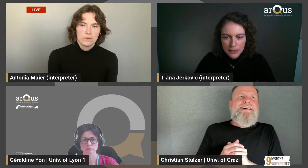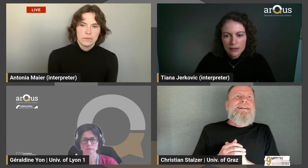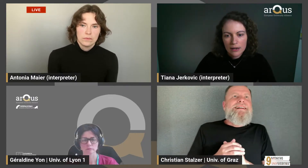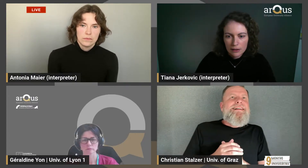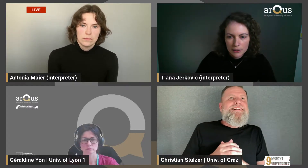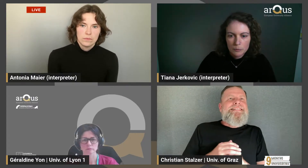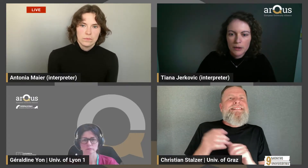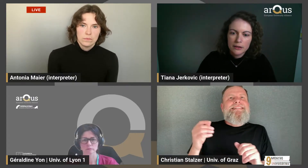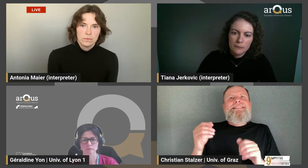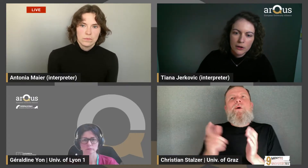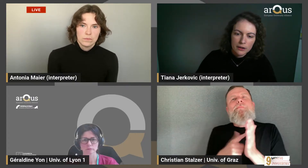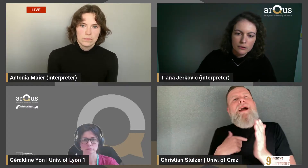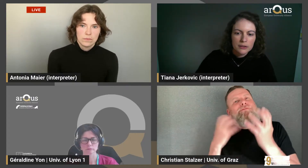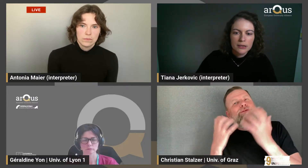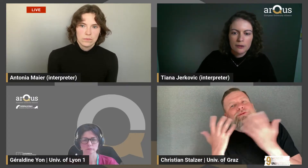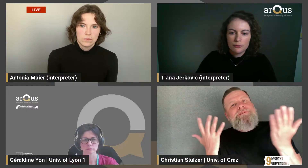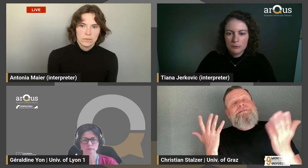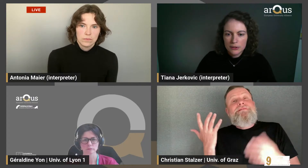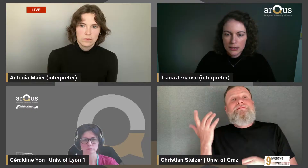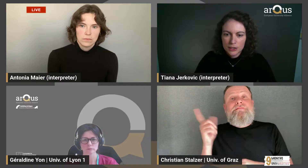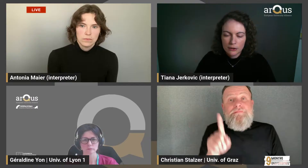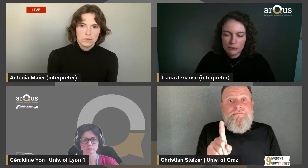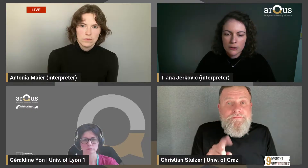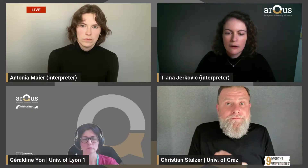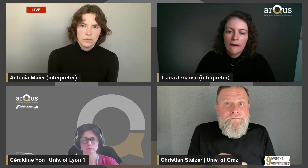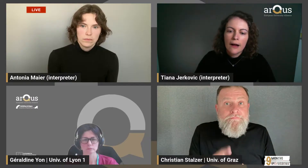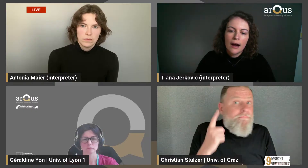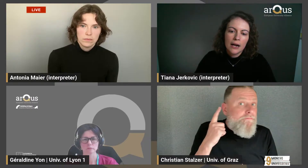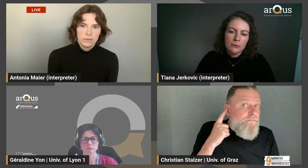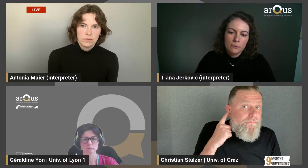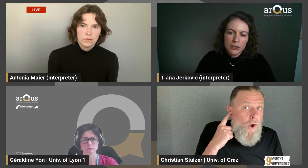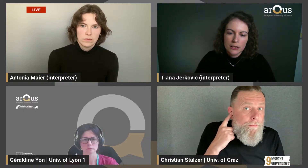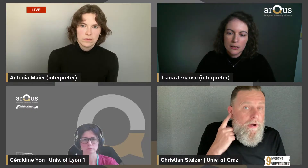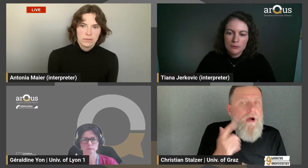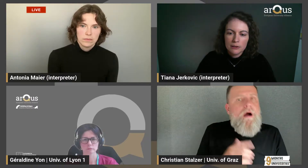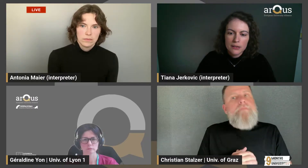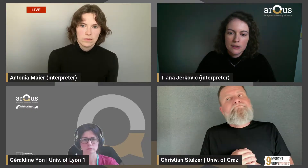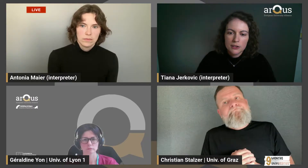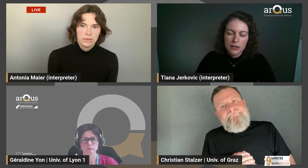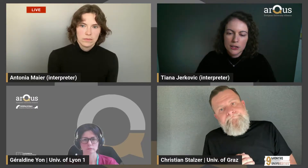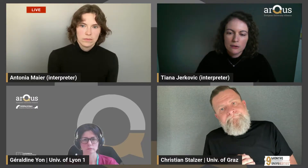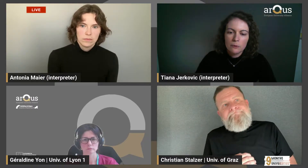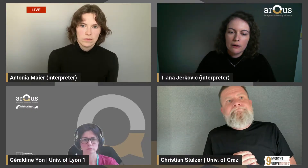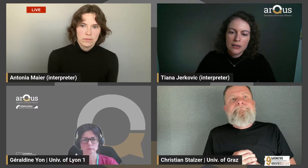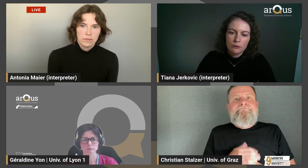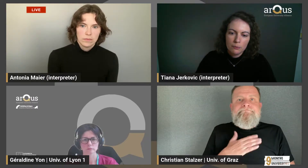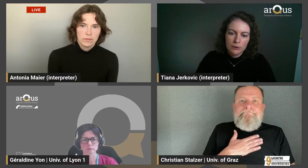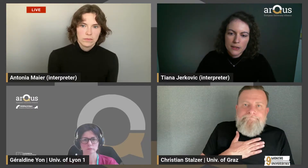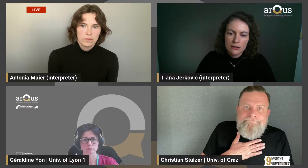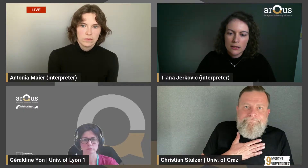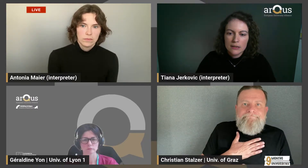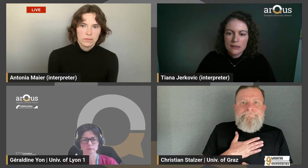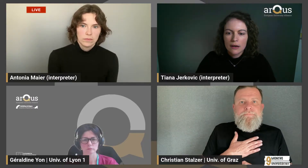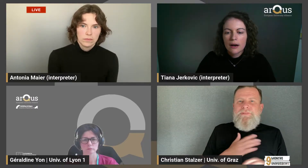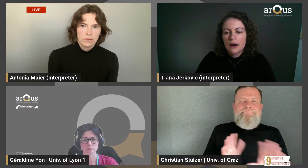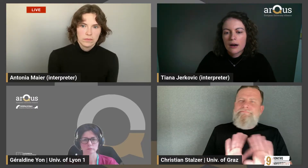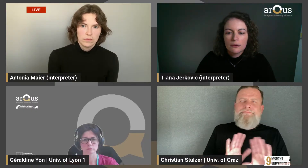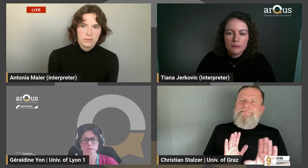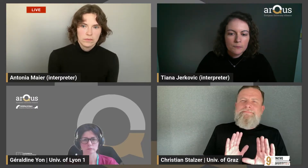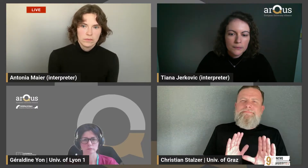to me a lot, but I'm talking for the deaf community in general. I would wish that if there is a situation where a deaf person